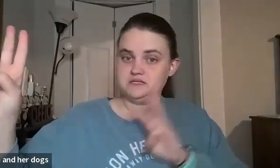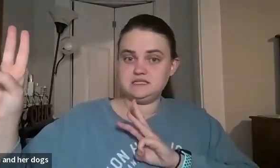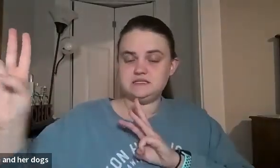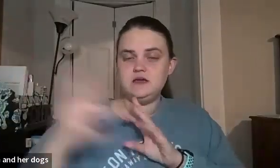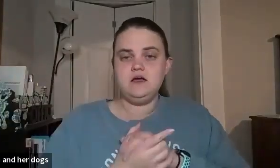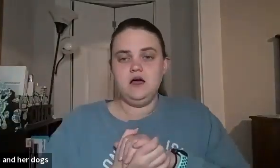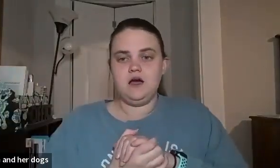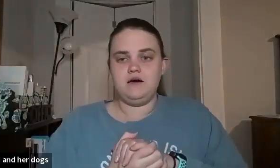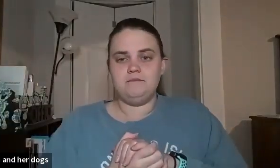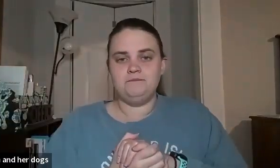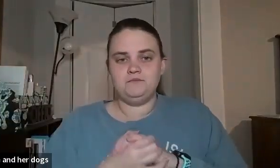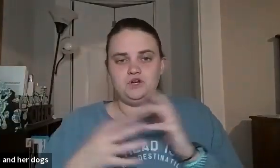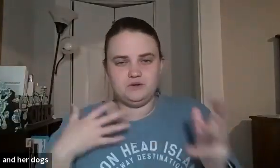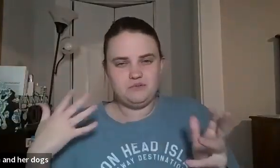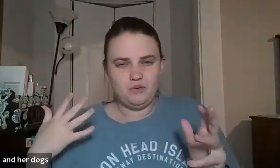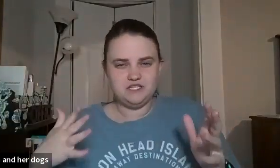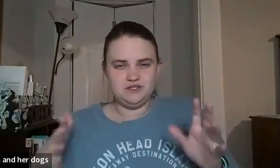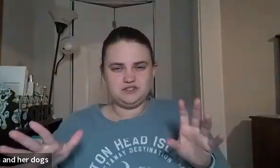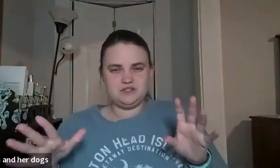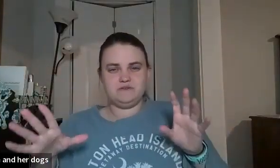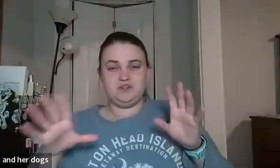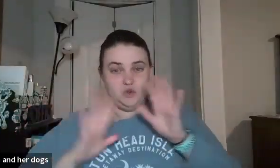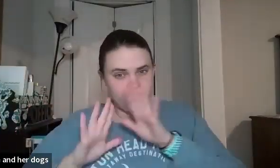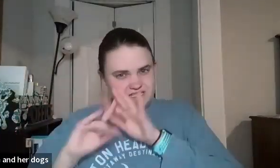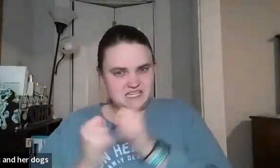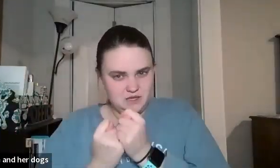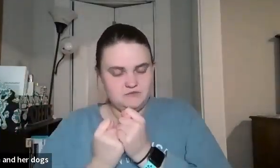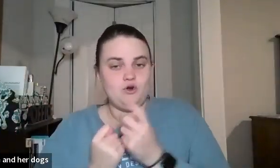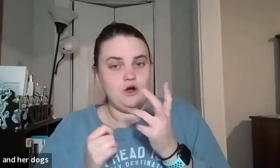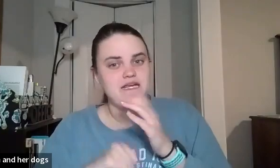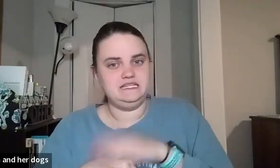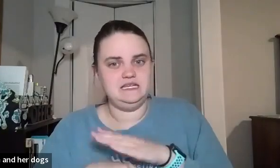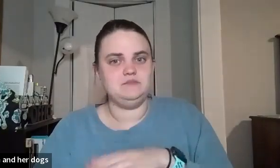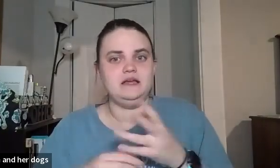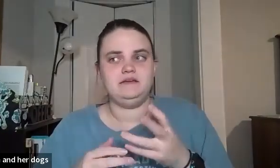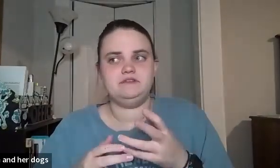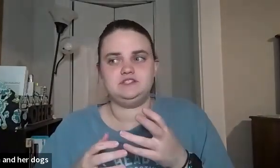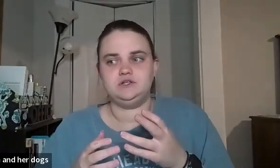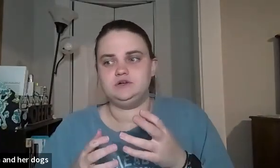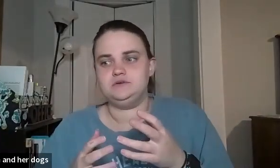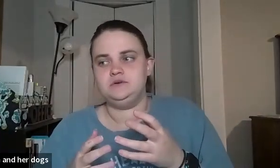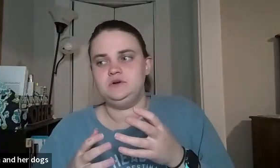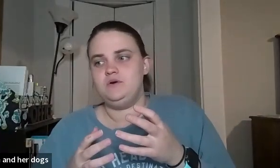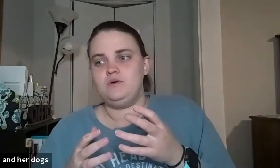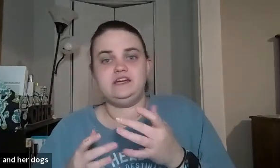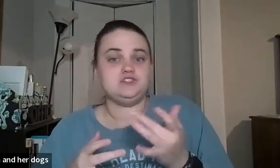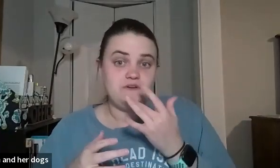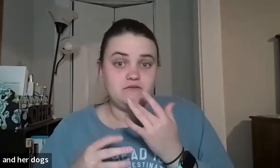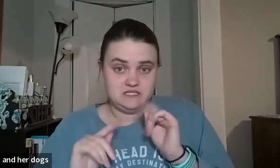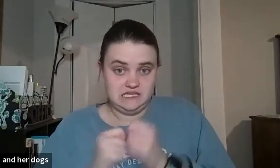6. When you're doing points, you usually for your team, if you're on a team, like if it's your favorite